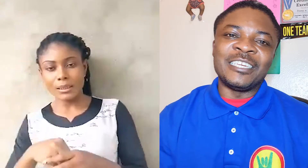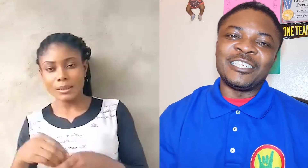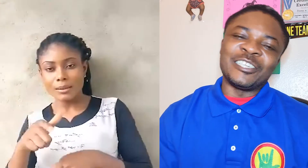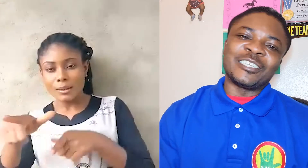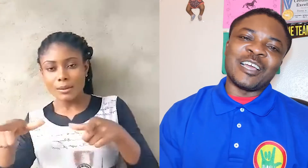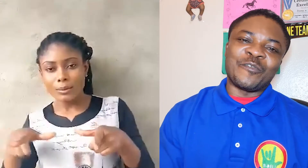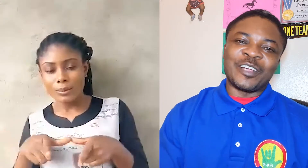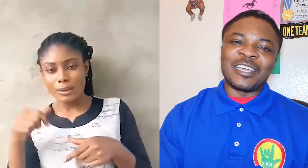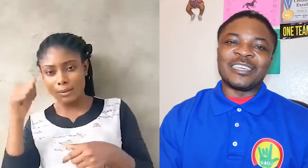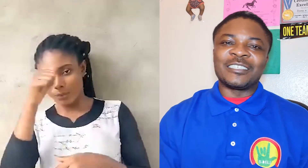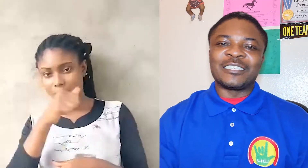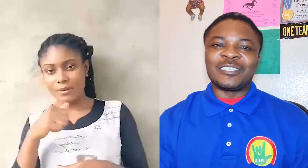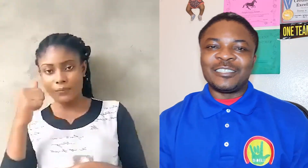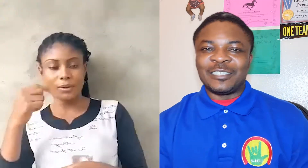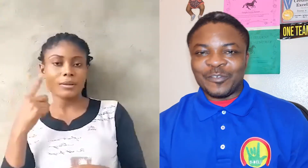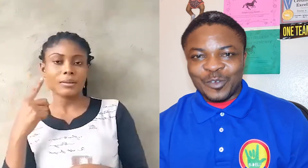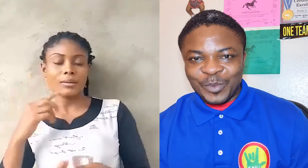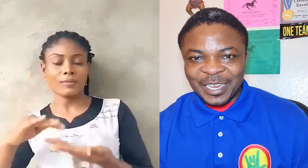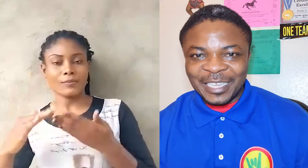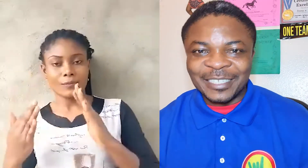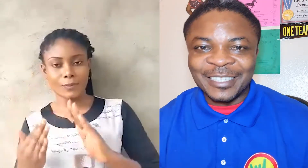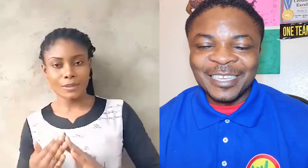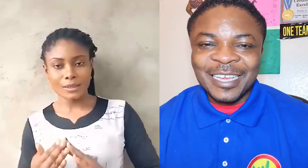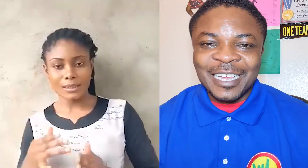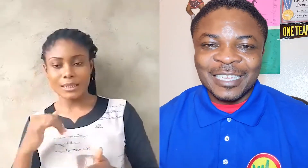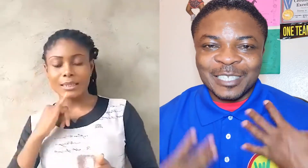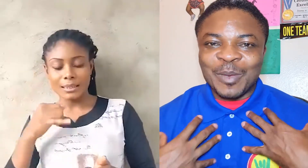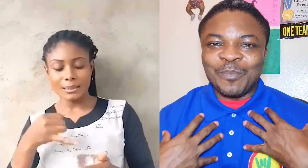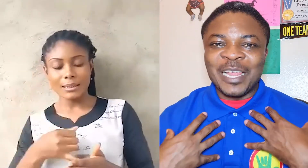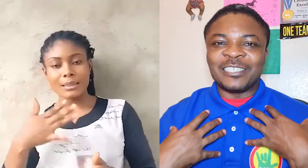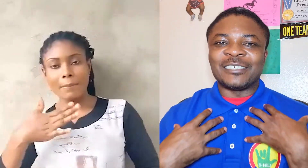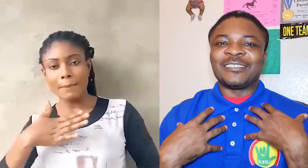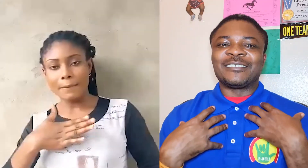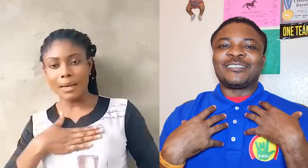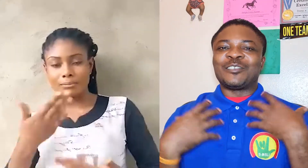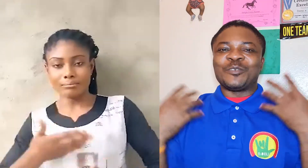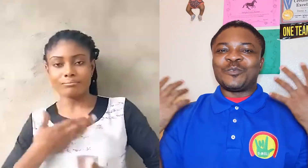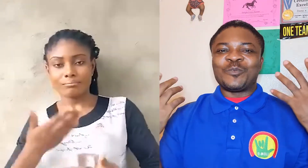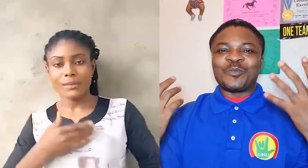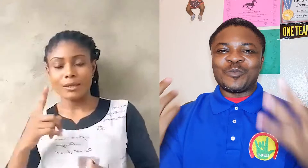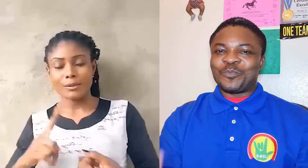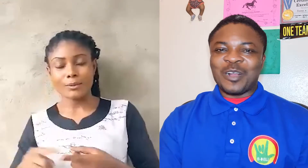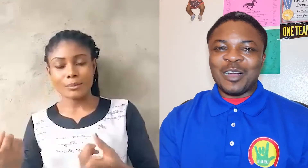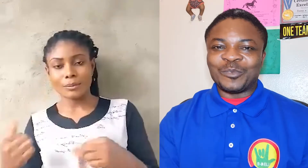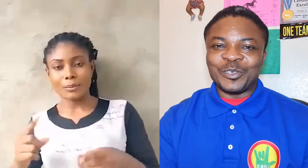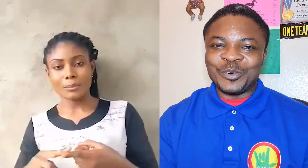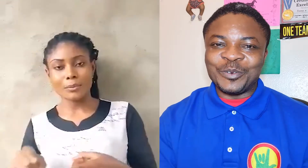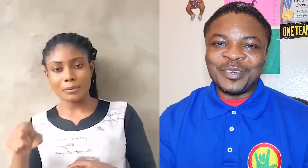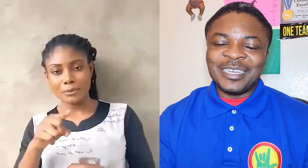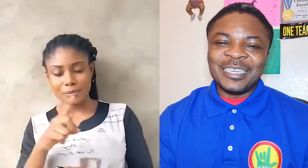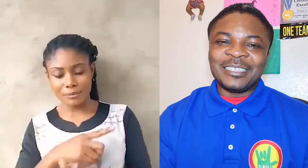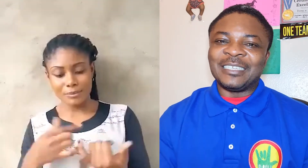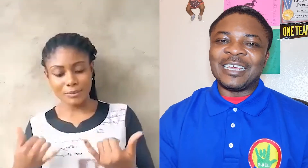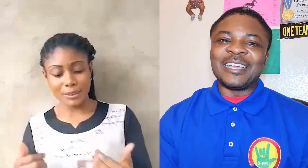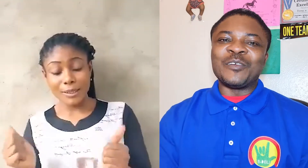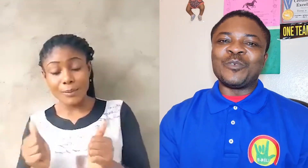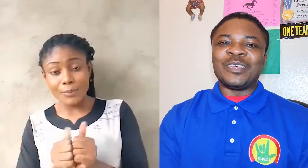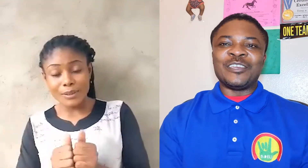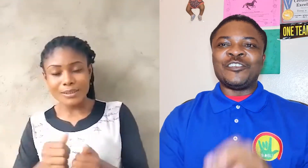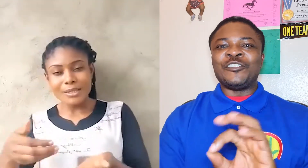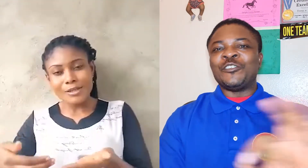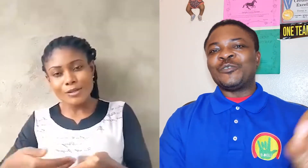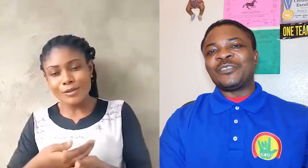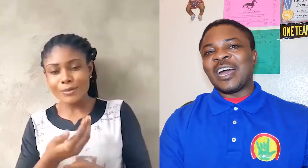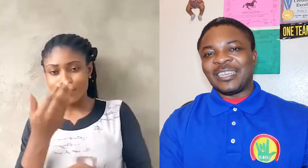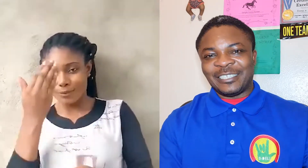in Indigenous African deaf communities. It's my pleasure to come to you today with